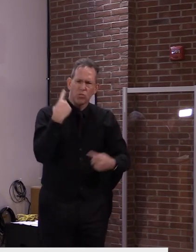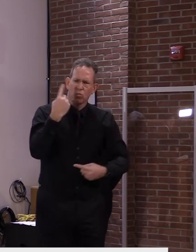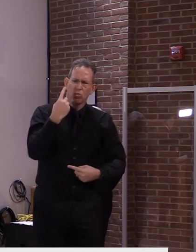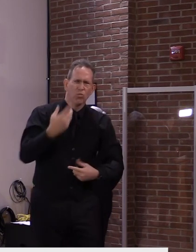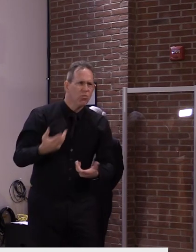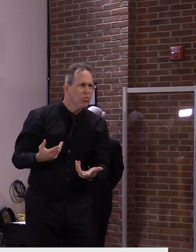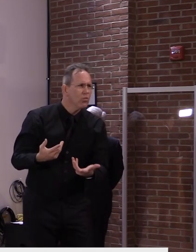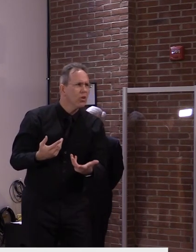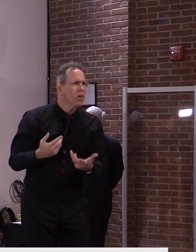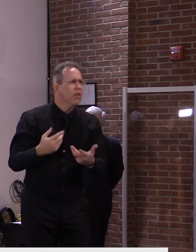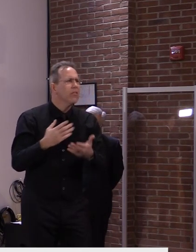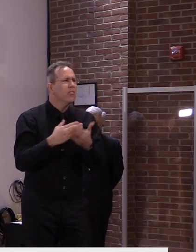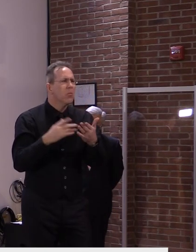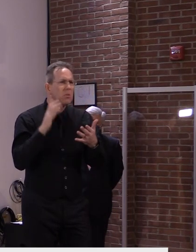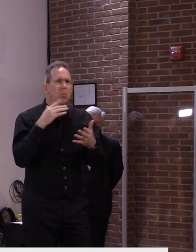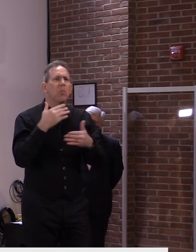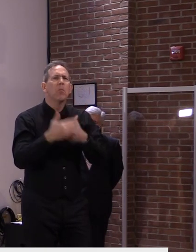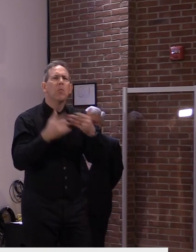in groups of six.